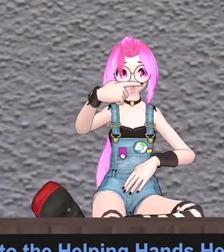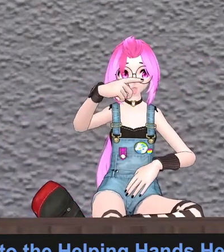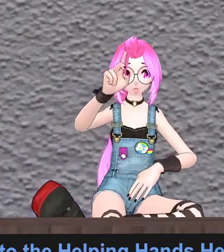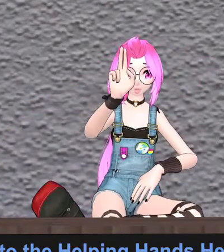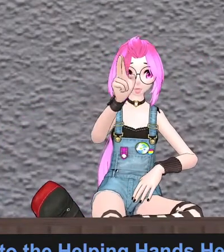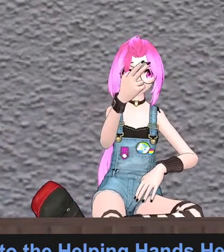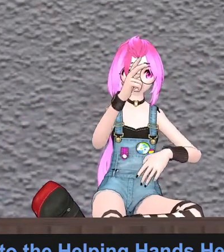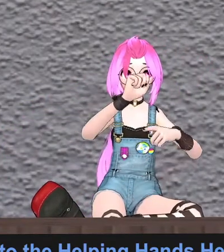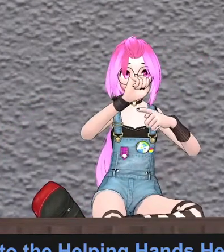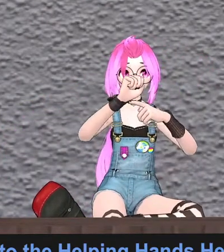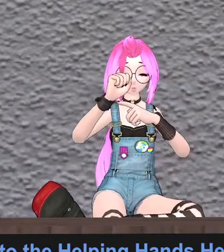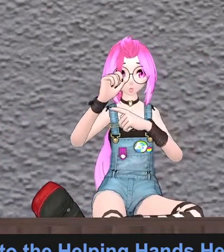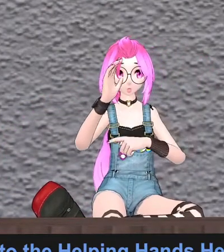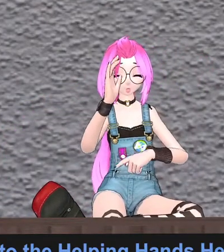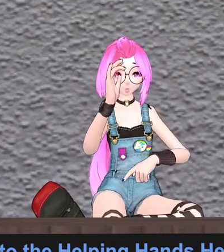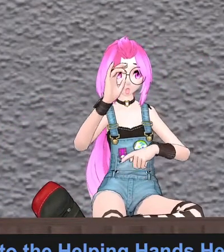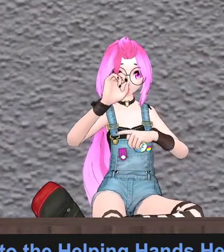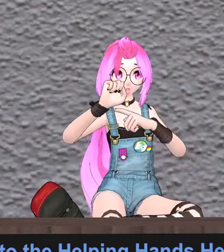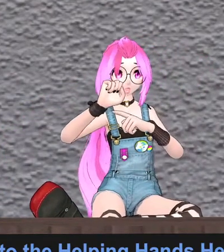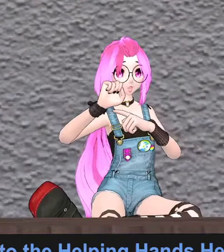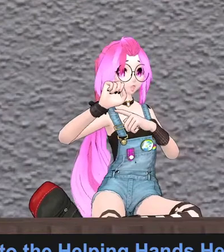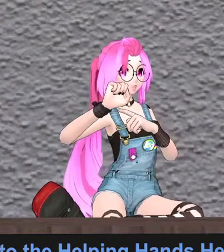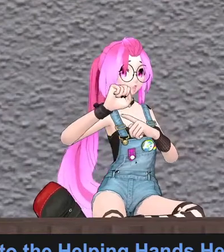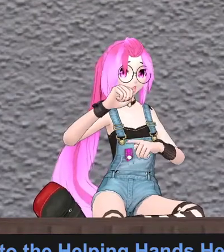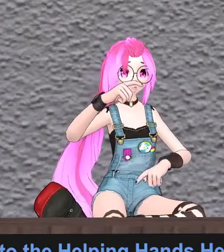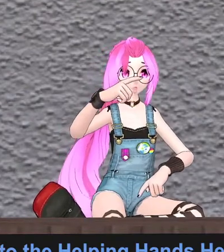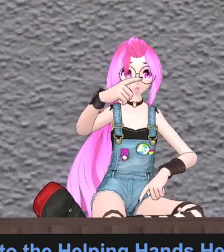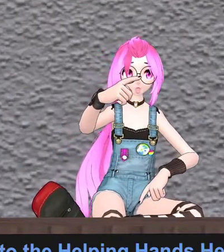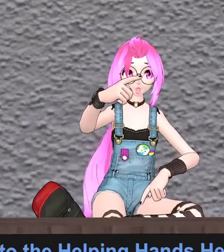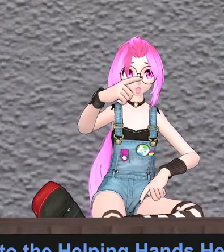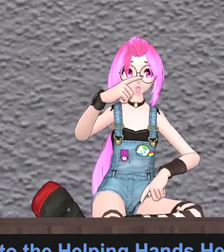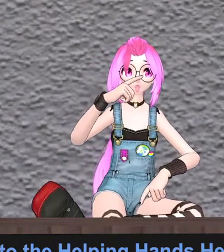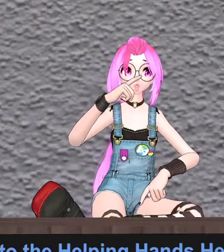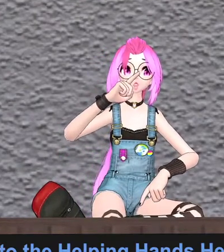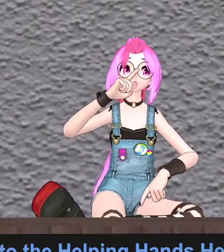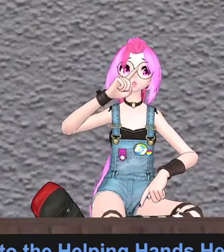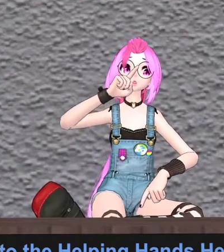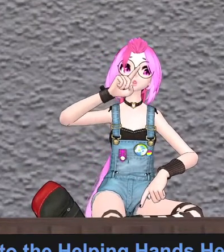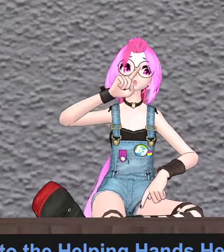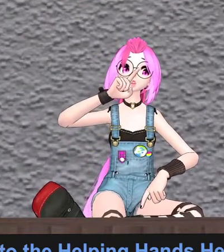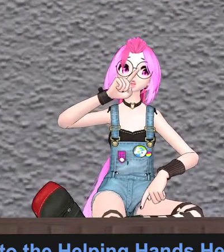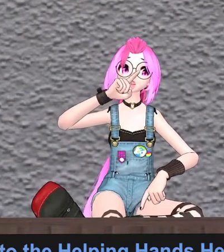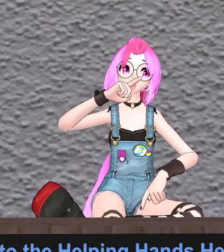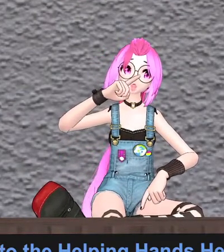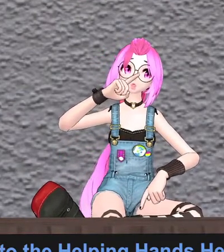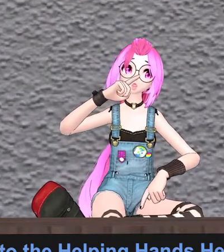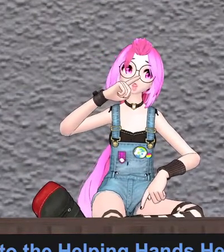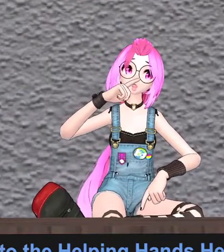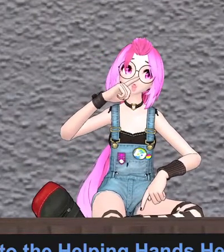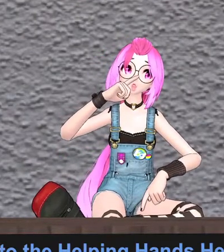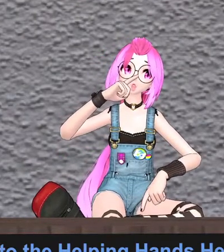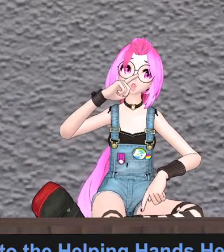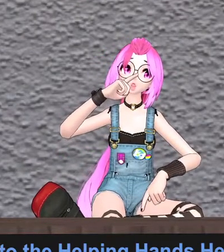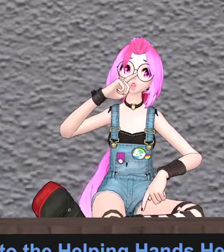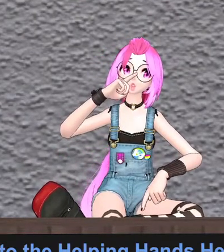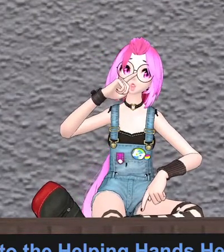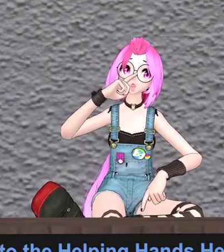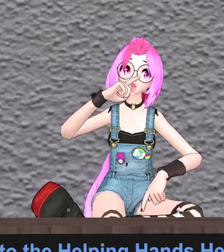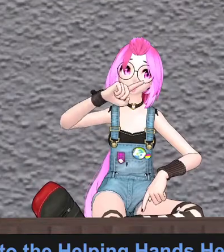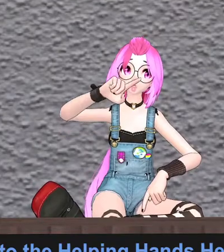Next sign is Greece. Greece. You're going to have a G hand, and then you're going to, this one's really hard to do in VR. And you're on